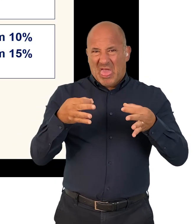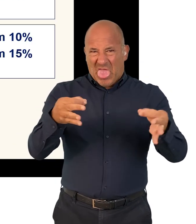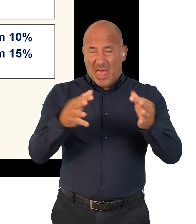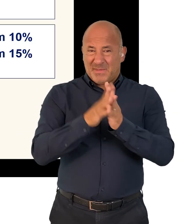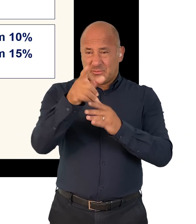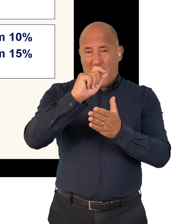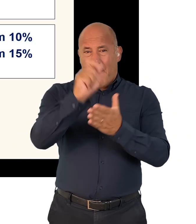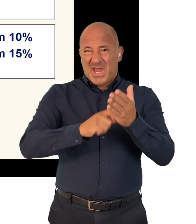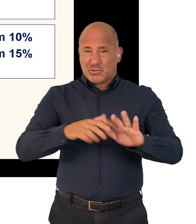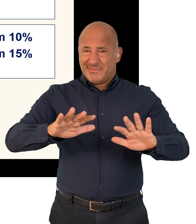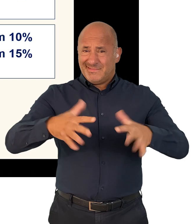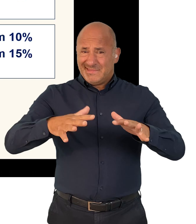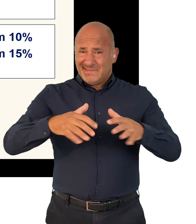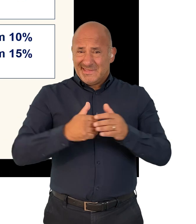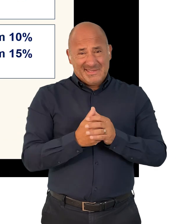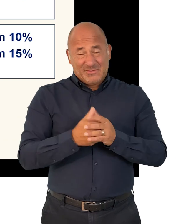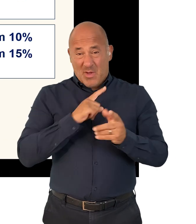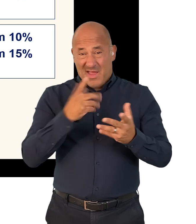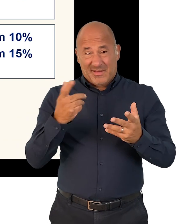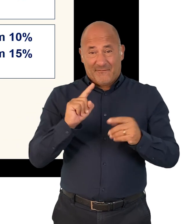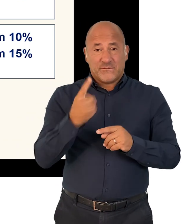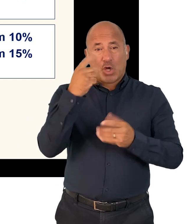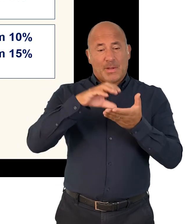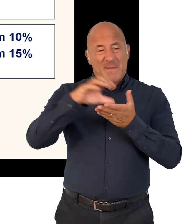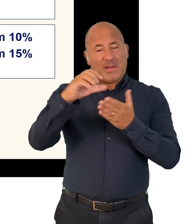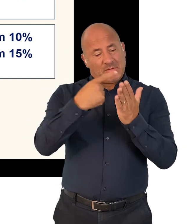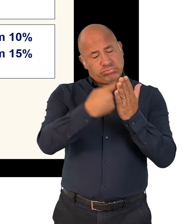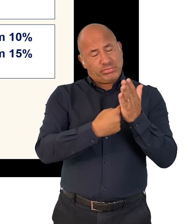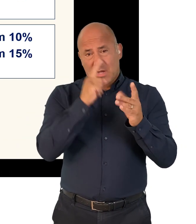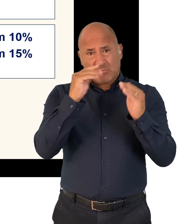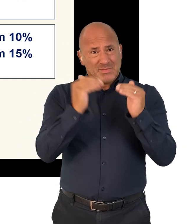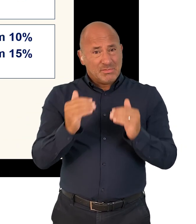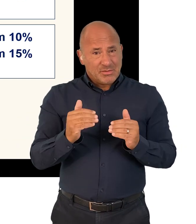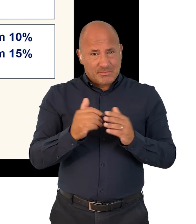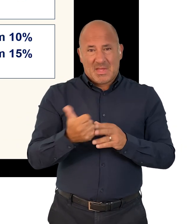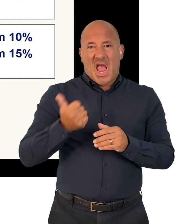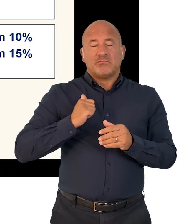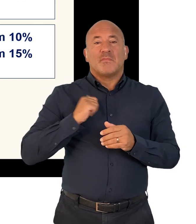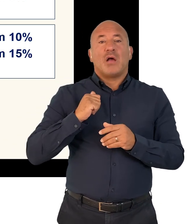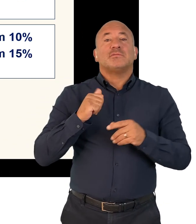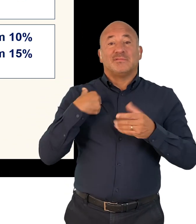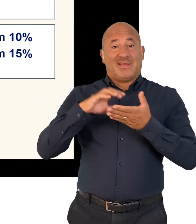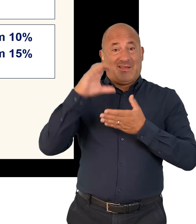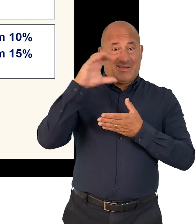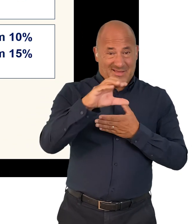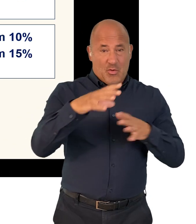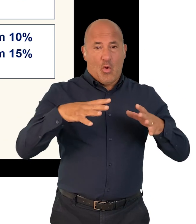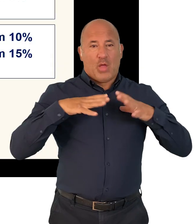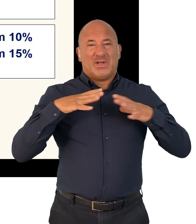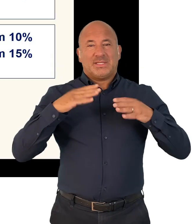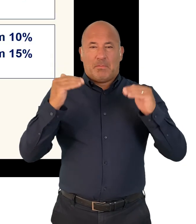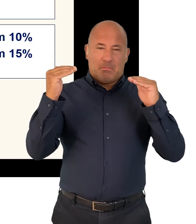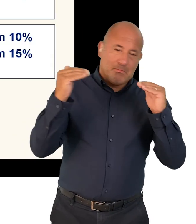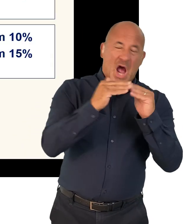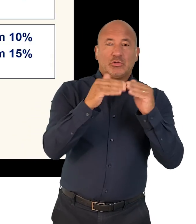getting underway and therefore meeting the initial payment conditions. We expect grant holders to have secured 100% of their